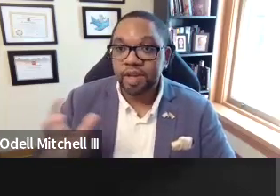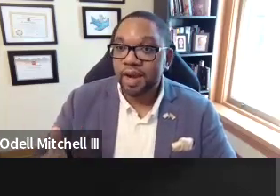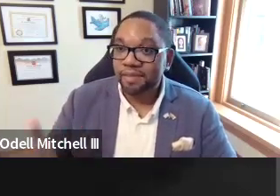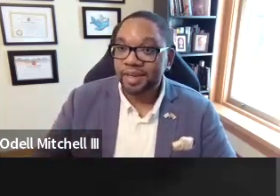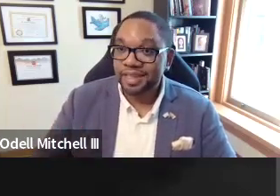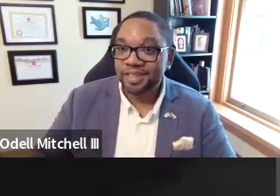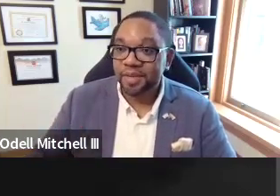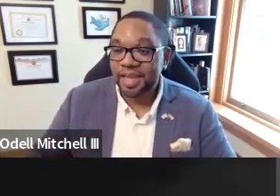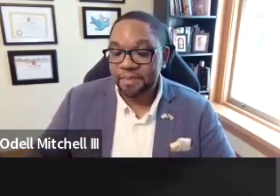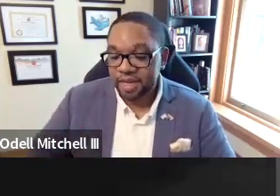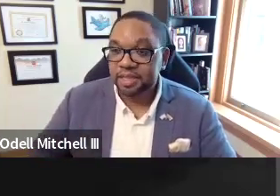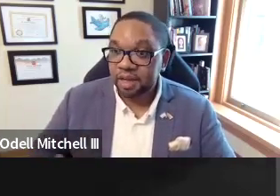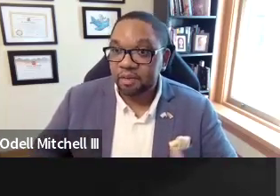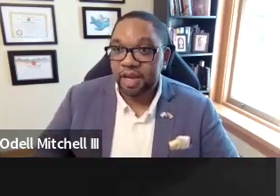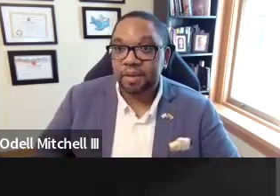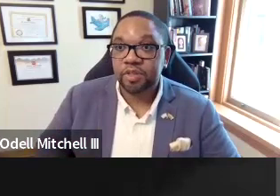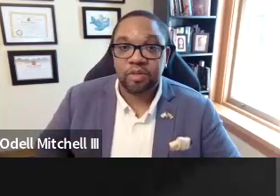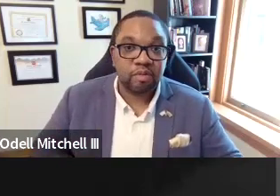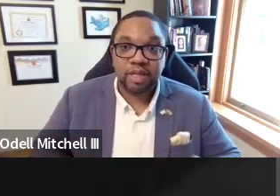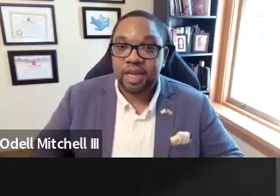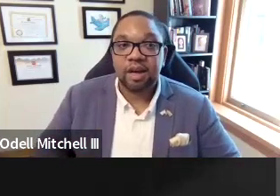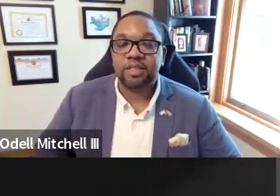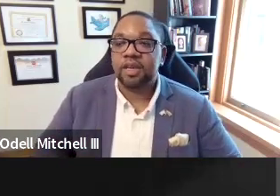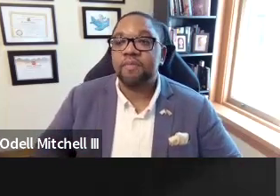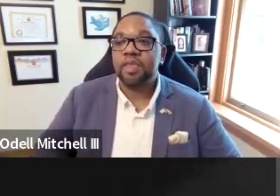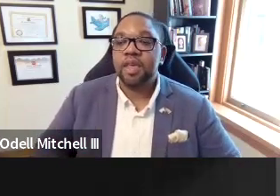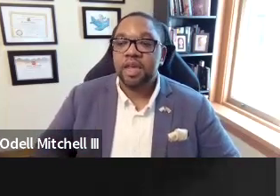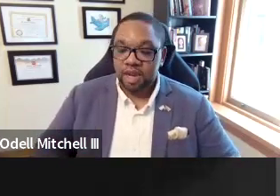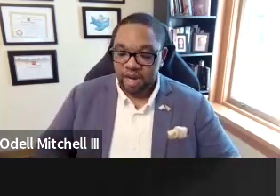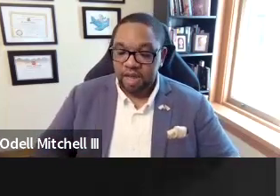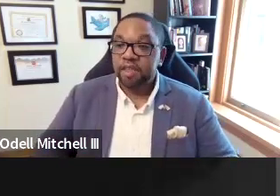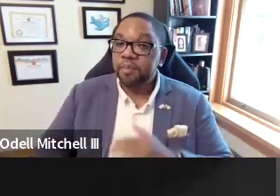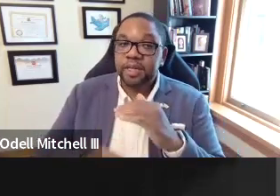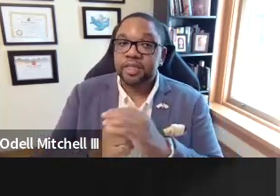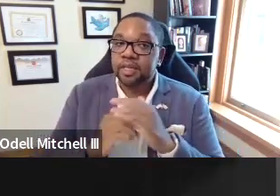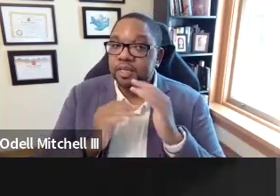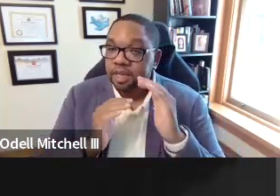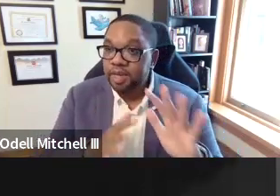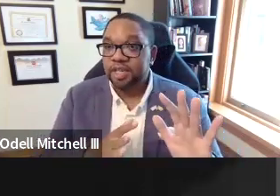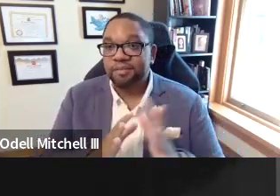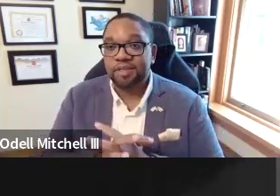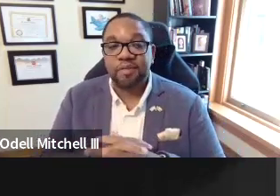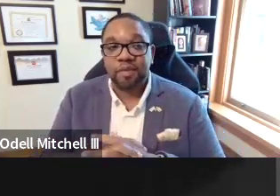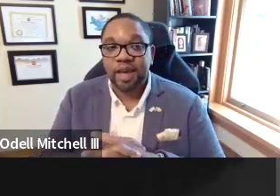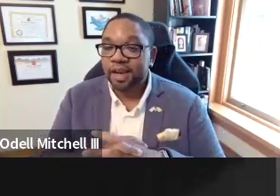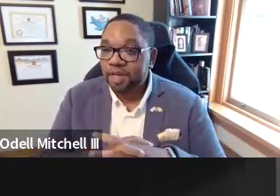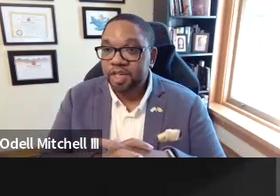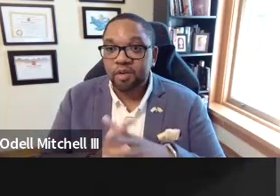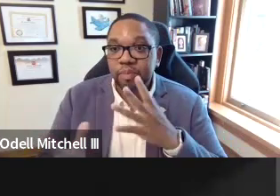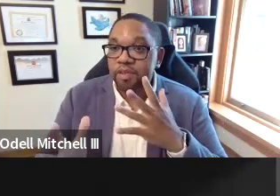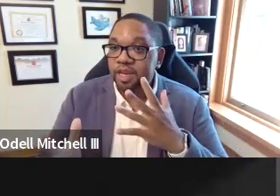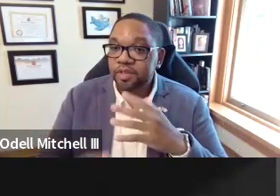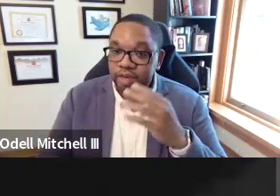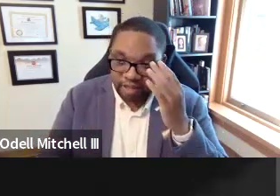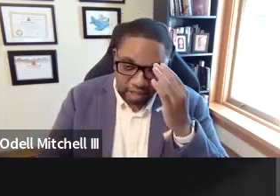you're doing, you might have a good sense of what that means when it comes to what's that cost there. Now, the other piece is commission. So if you've got commission